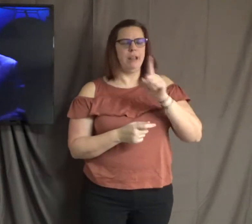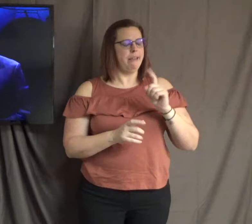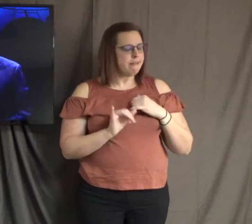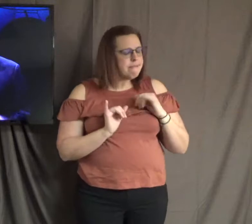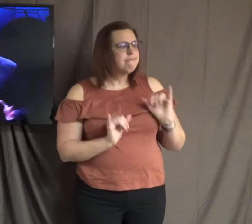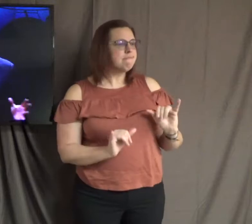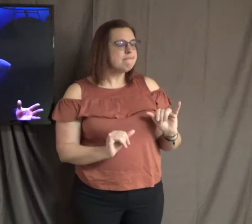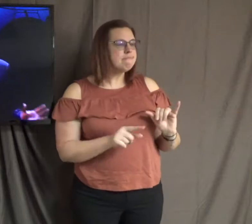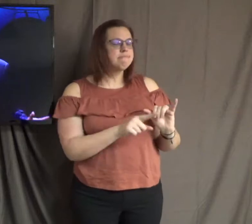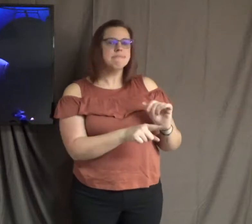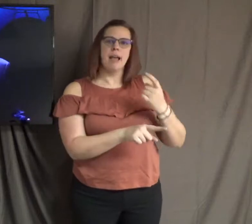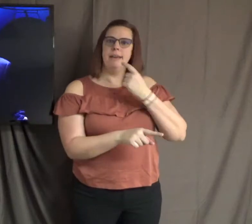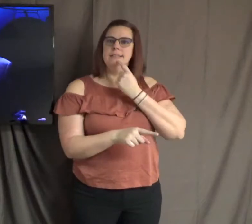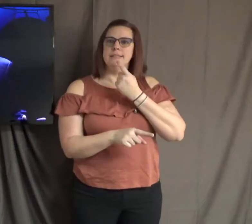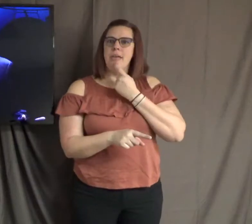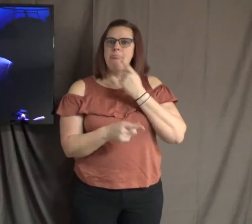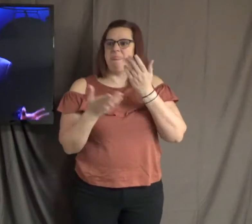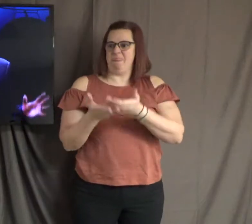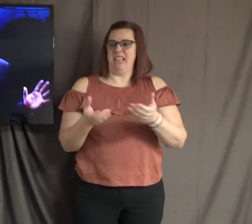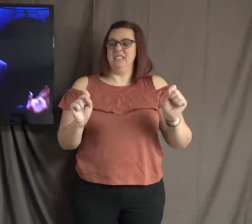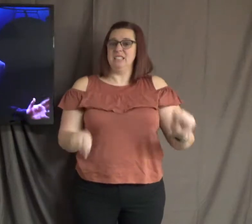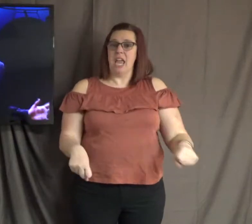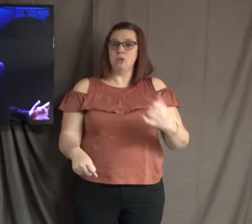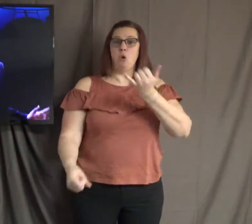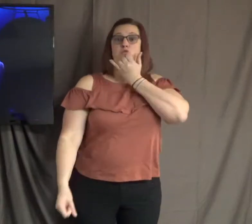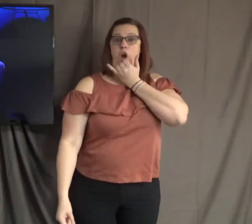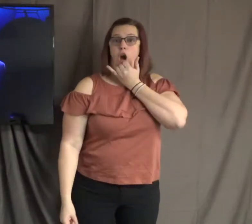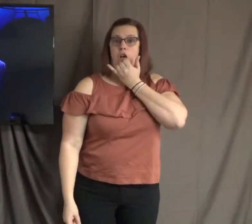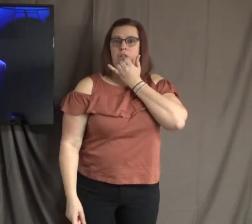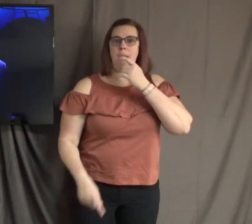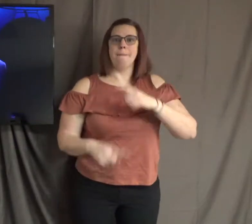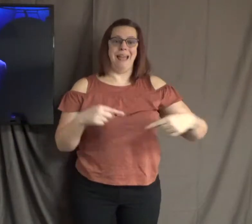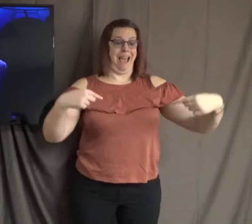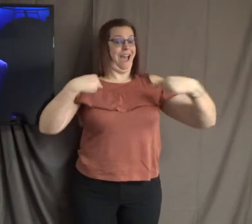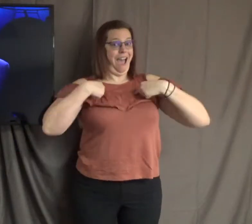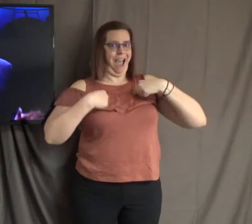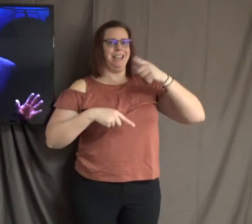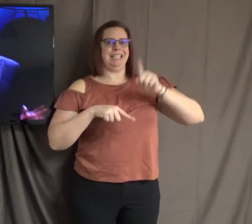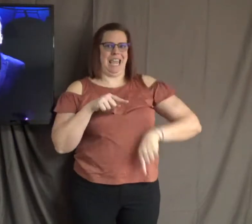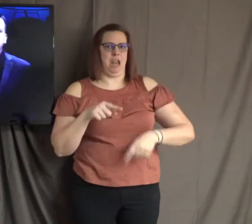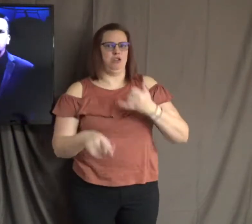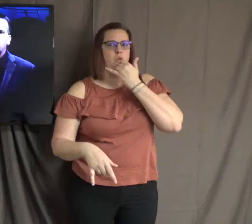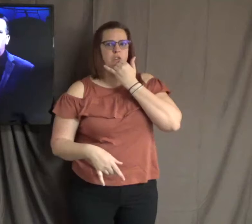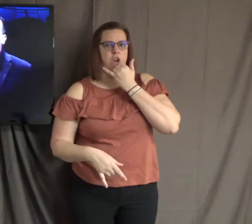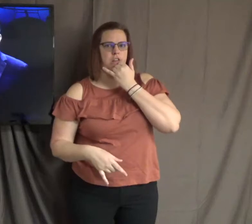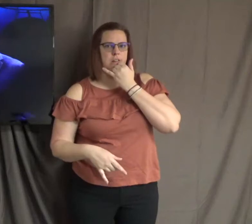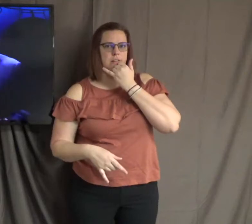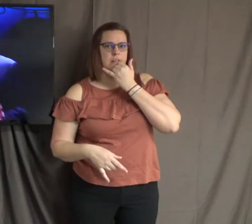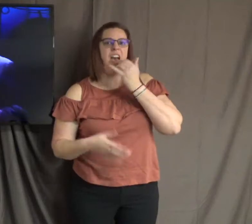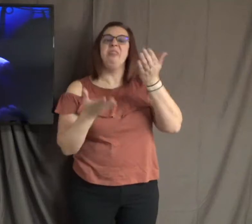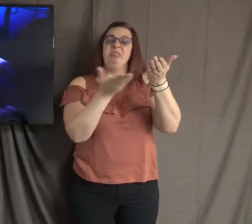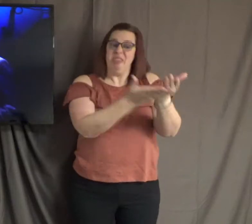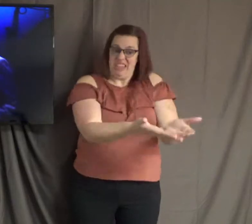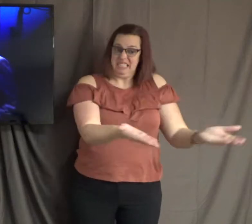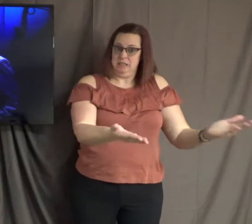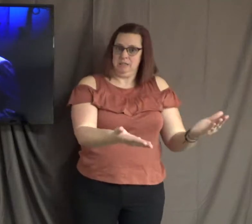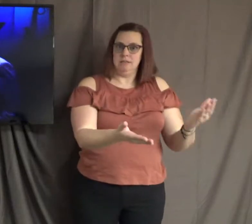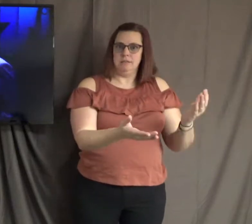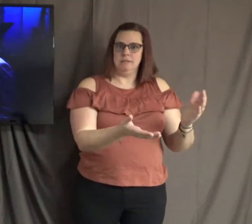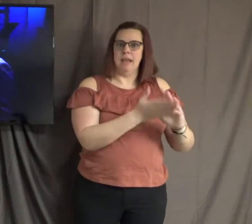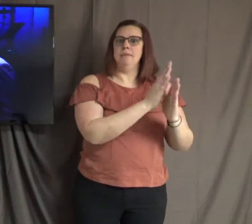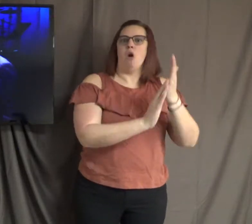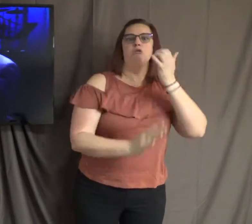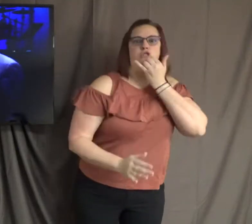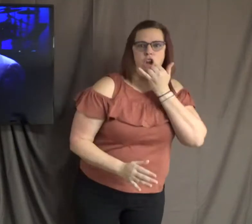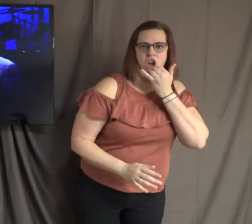said, things can go wrong, but I can't go wrong. Things can go wrong, but I can't go